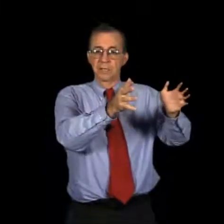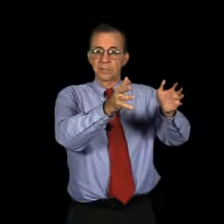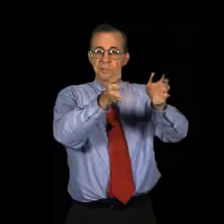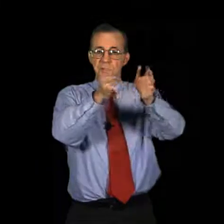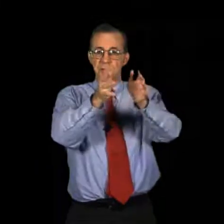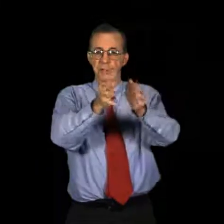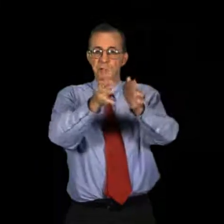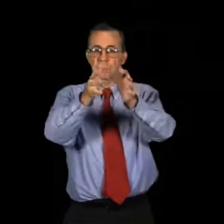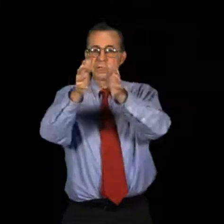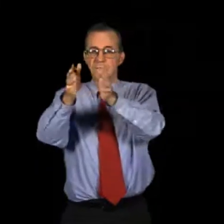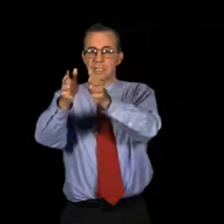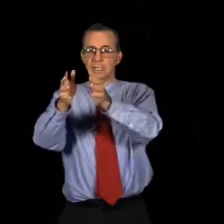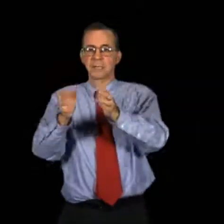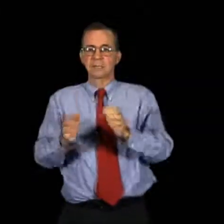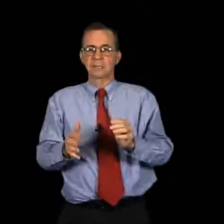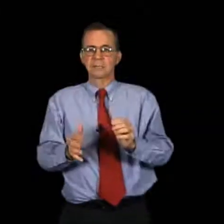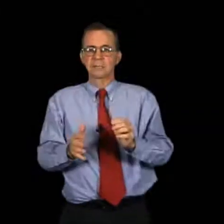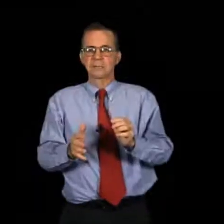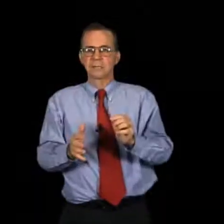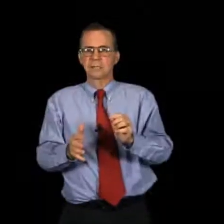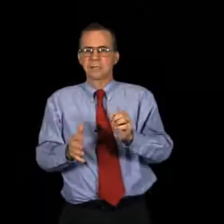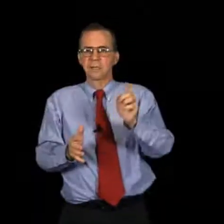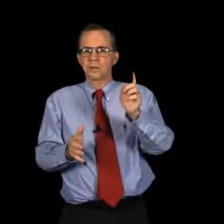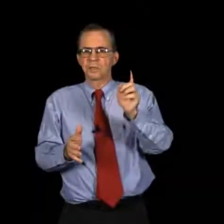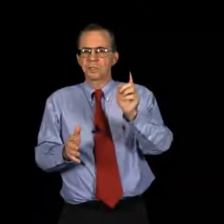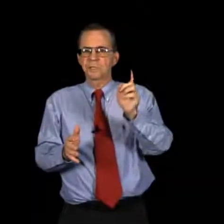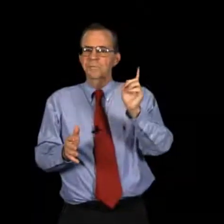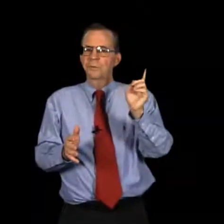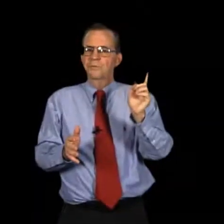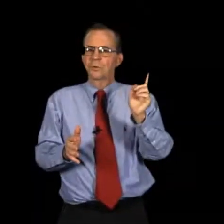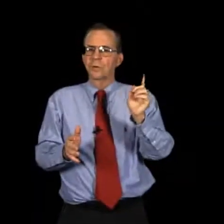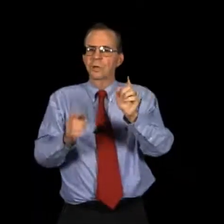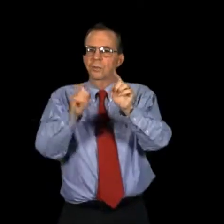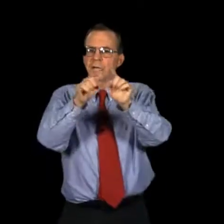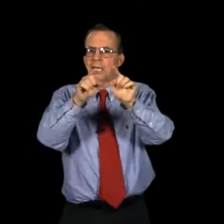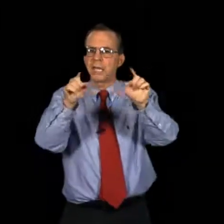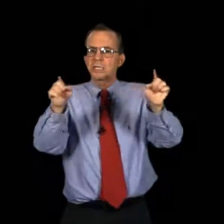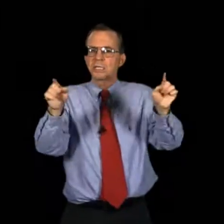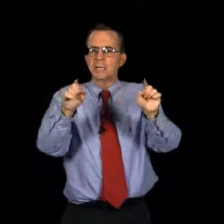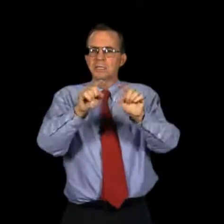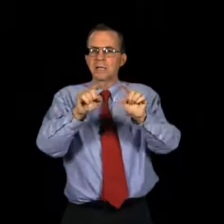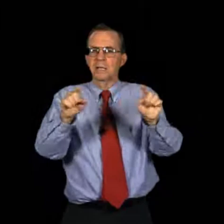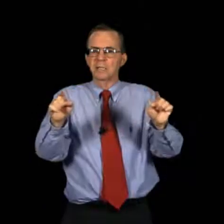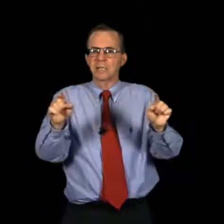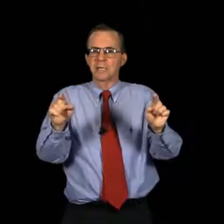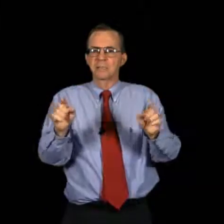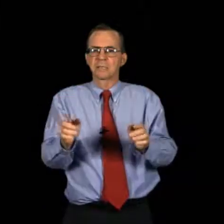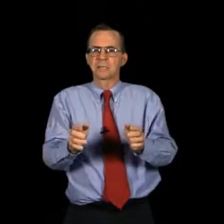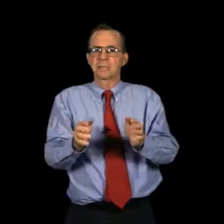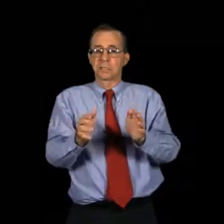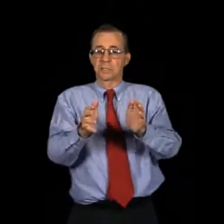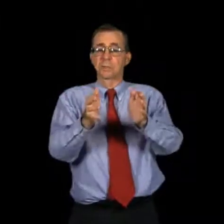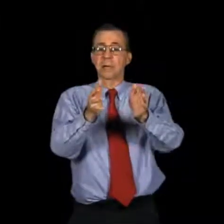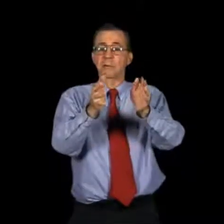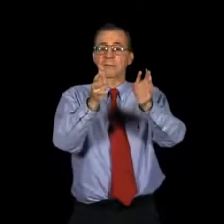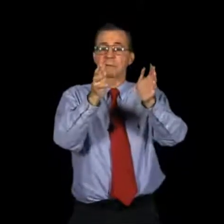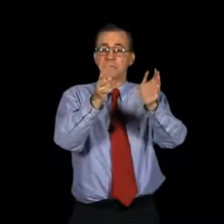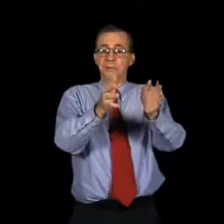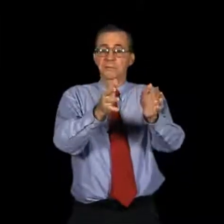$50 to $10. Just as before, we cancel out the dollar signs, and so now we've got 50